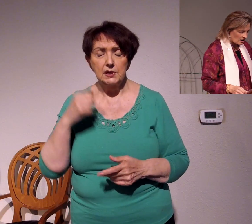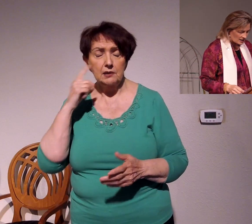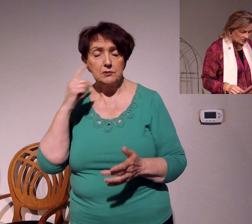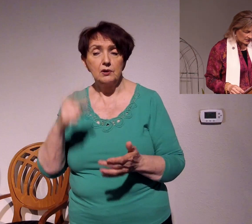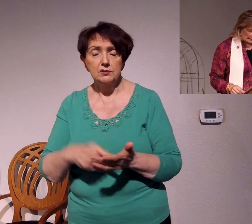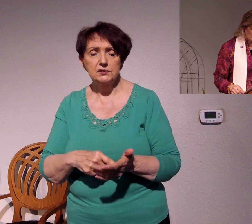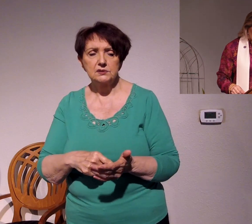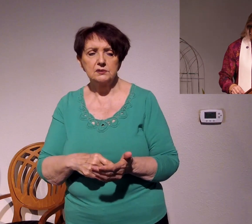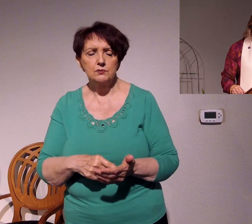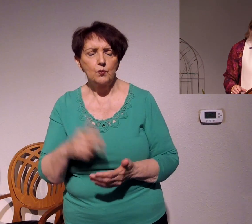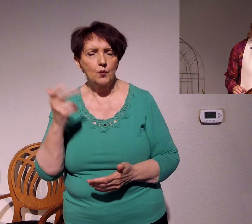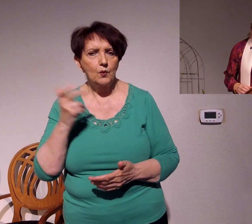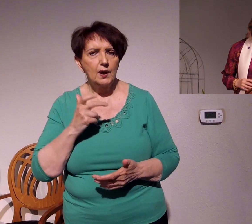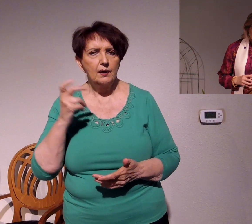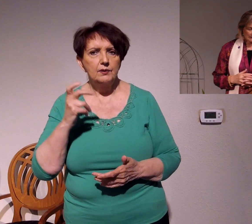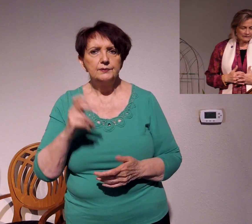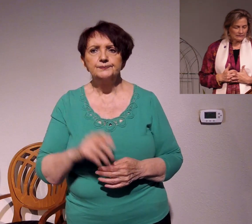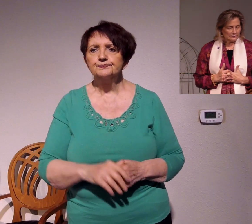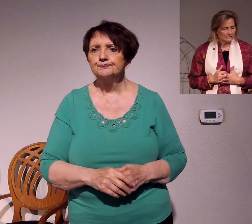my gosh.